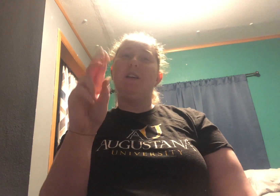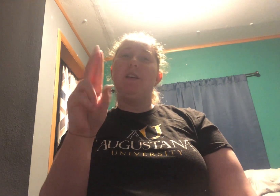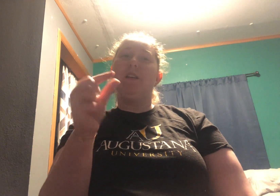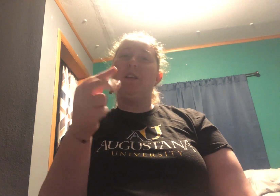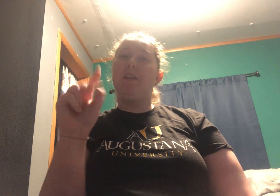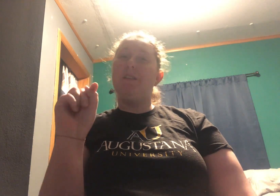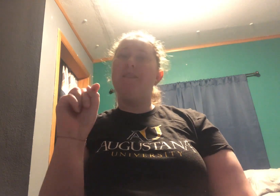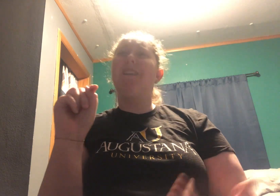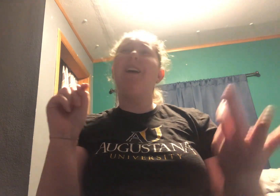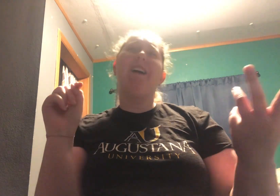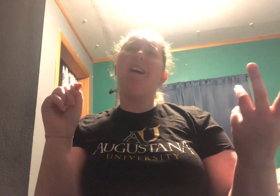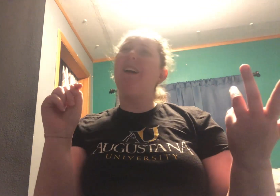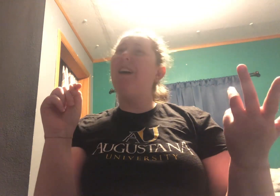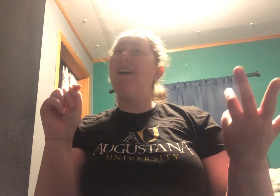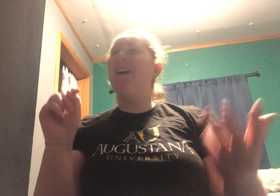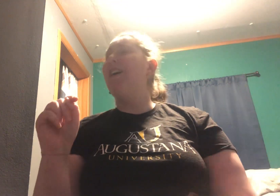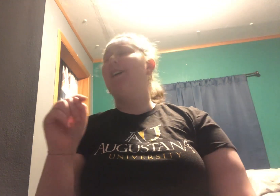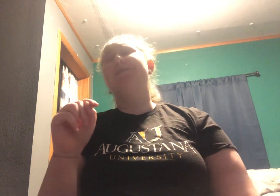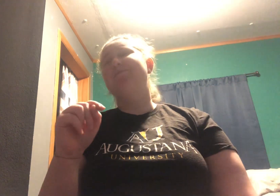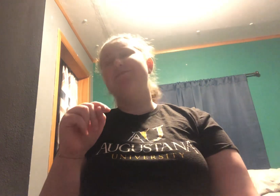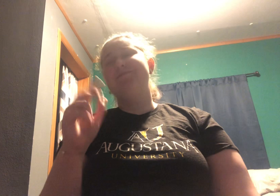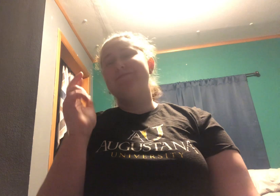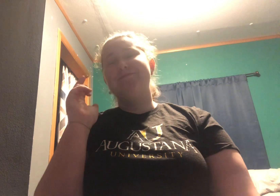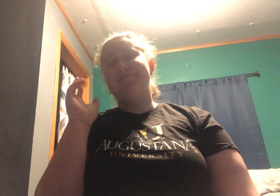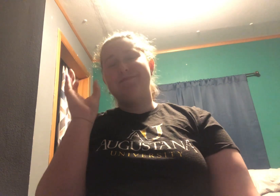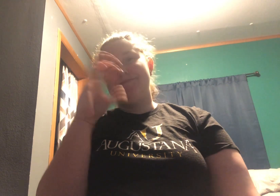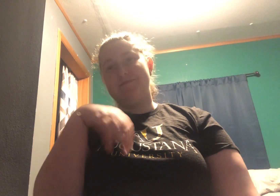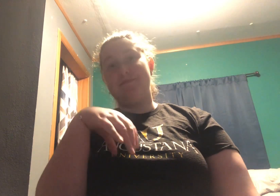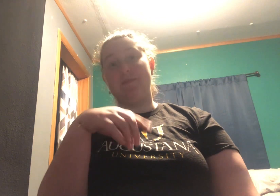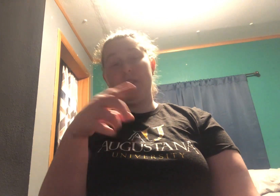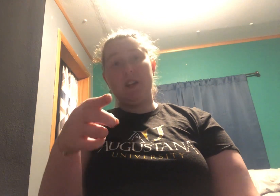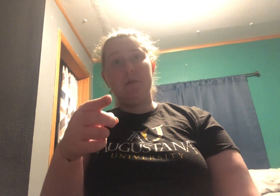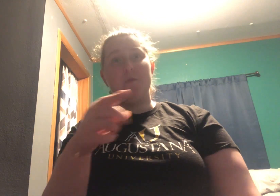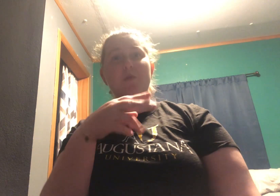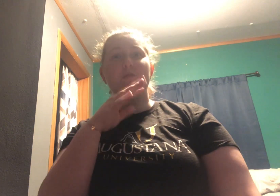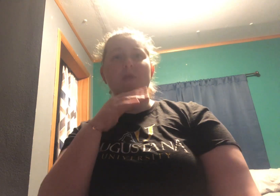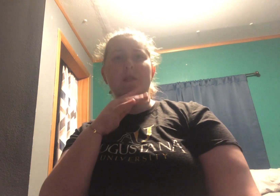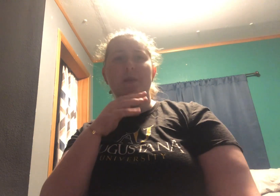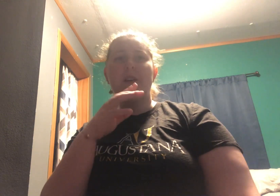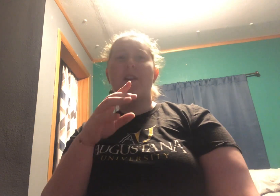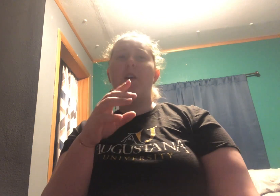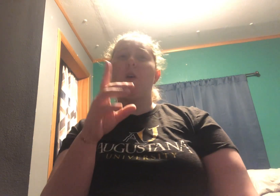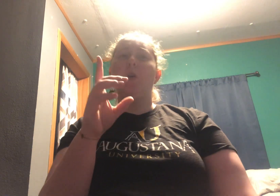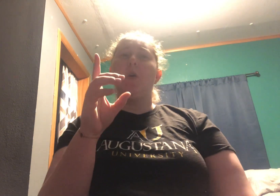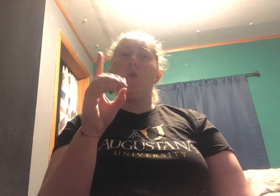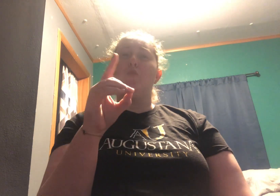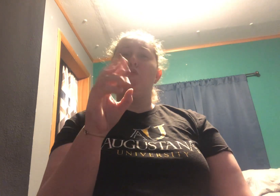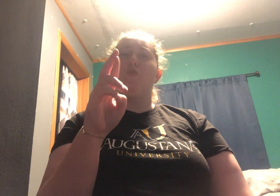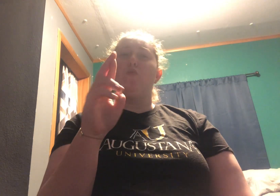you didn't know this, if you would pronounce this word like draught or drought,